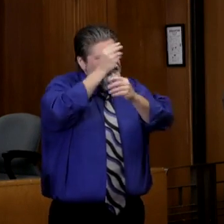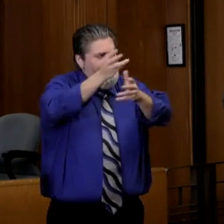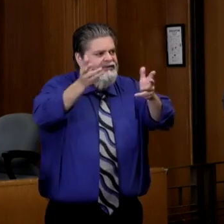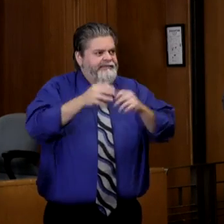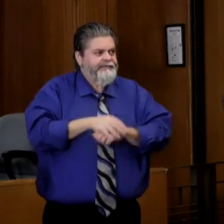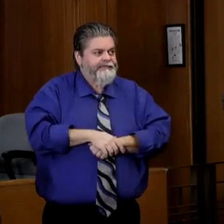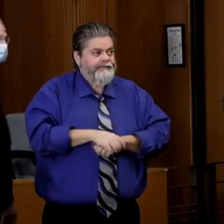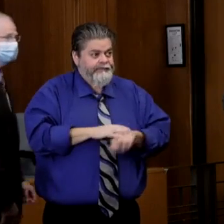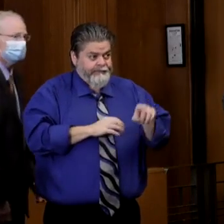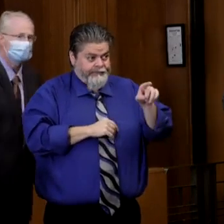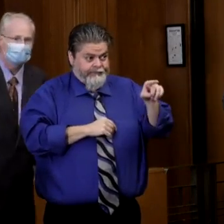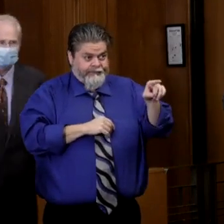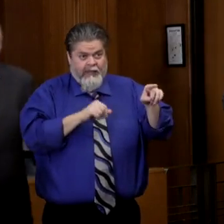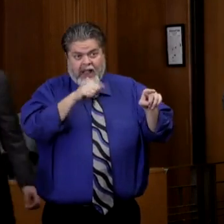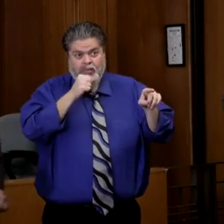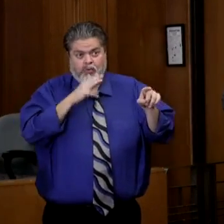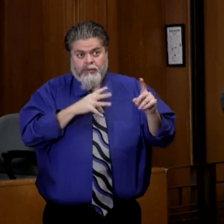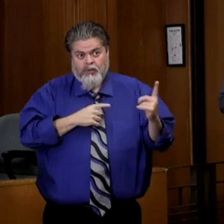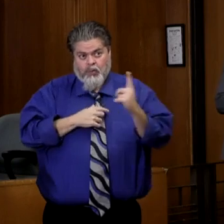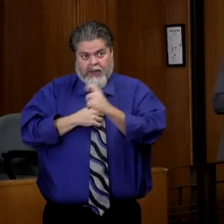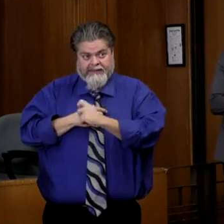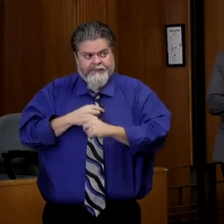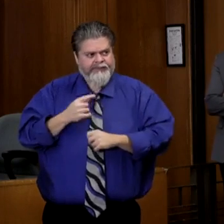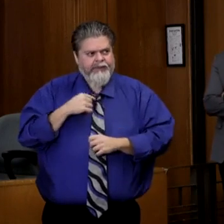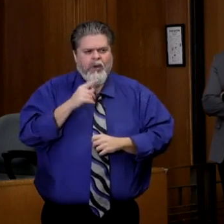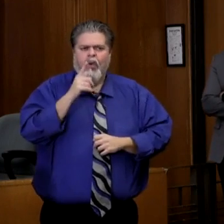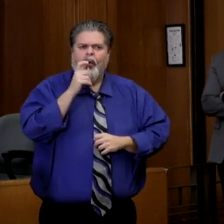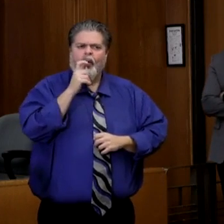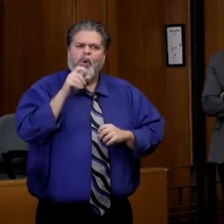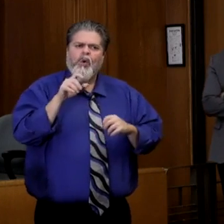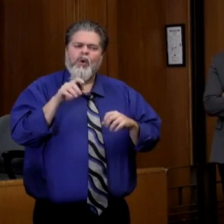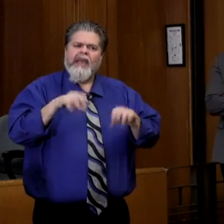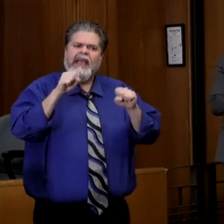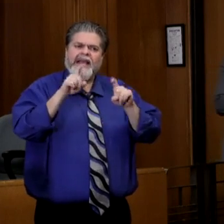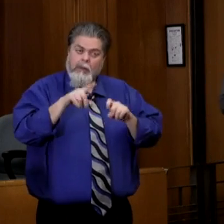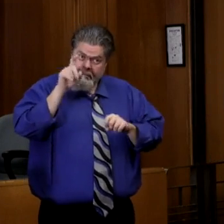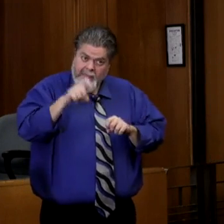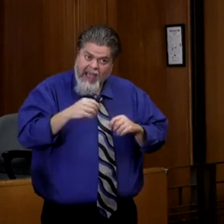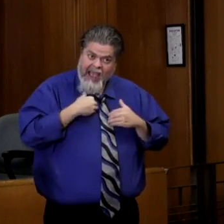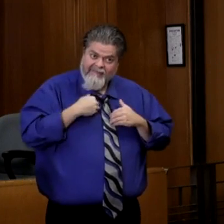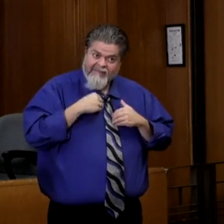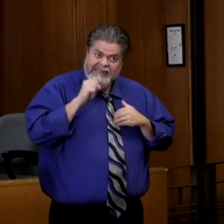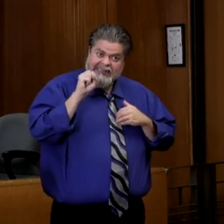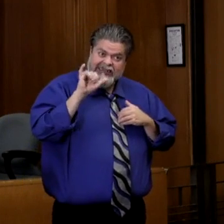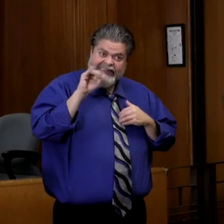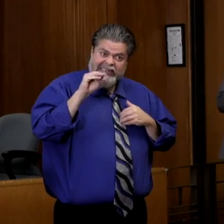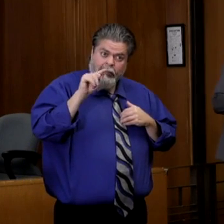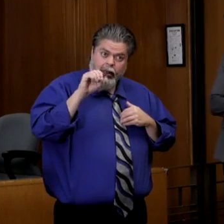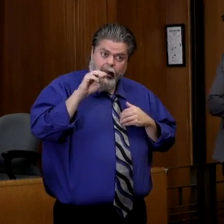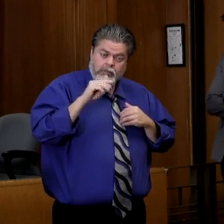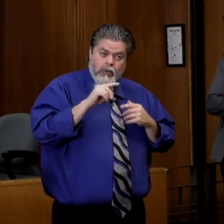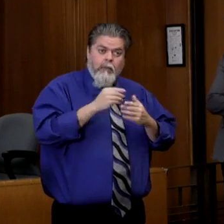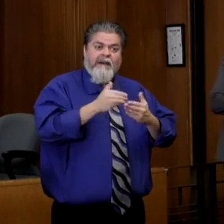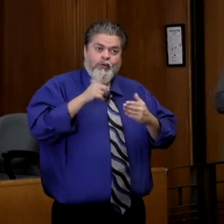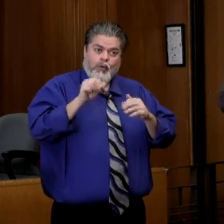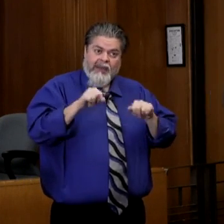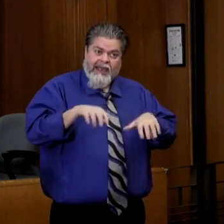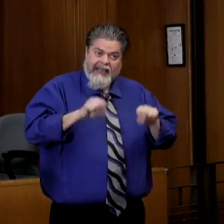I have a question for you as well, to follow. Who can get a test? Do you have to have symptoms in order to get a test in South Dakota, or is close